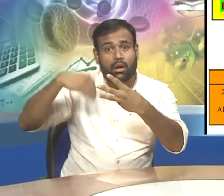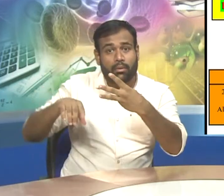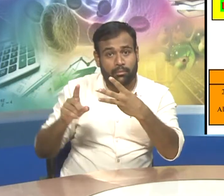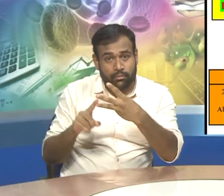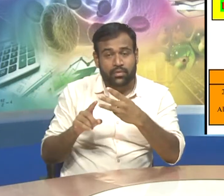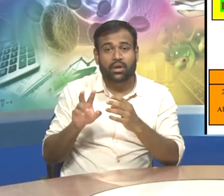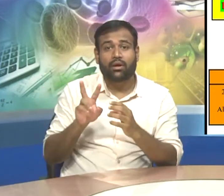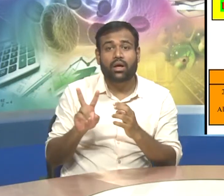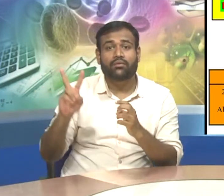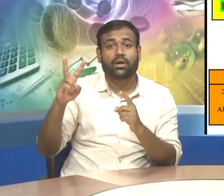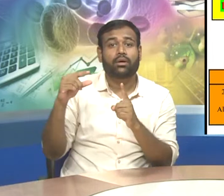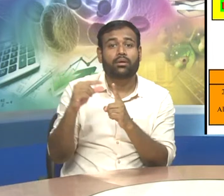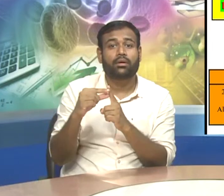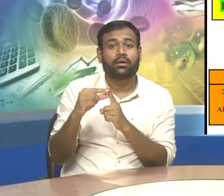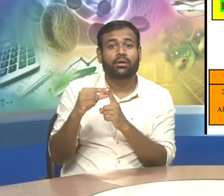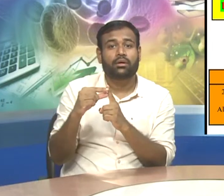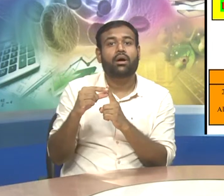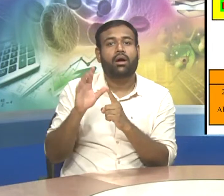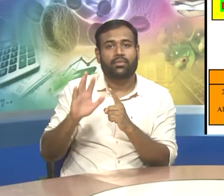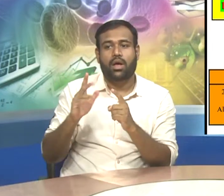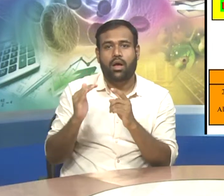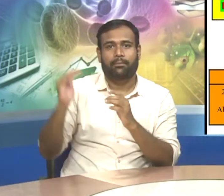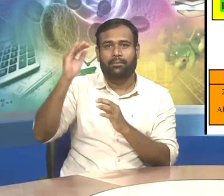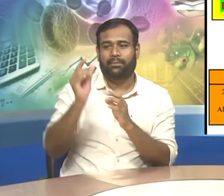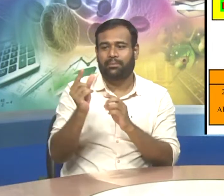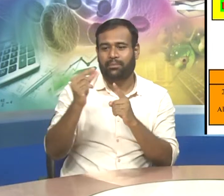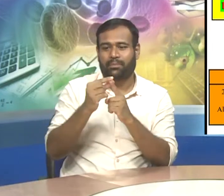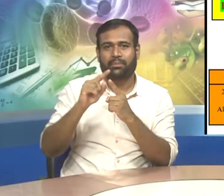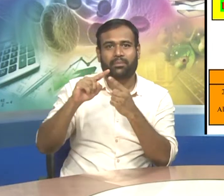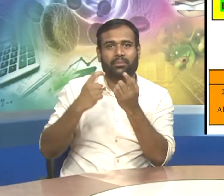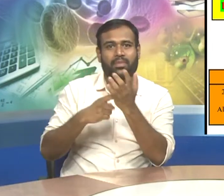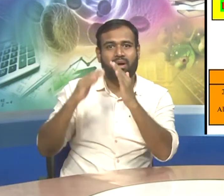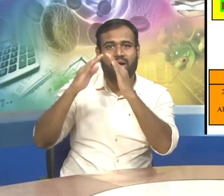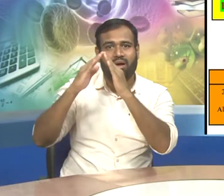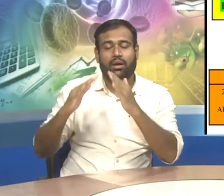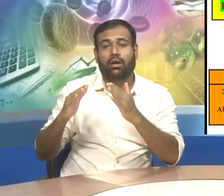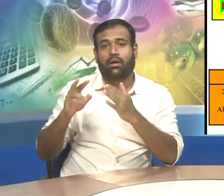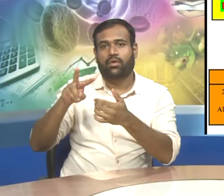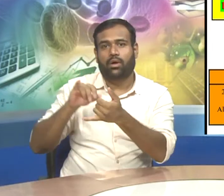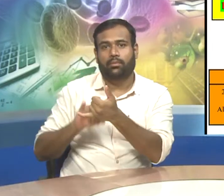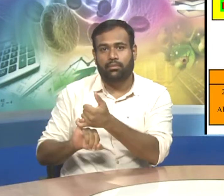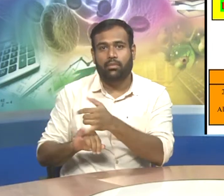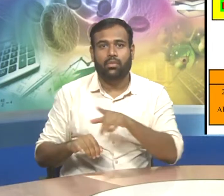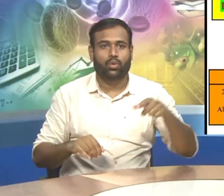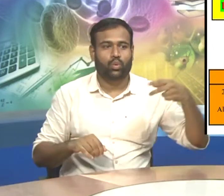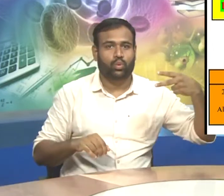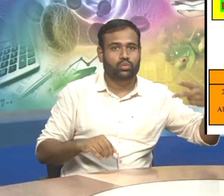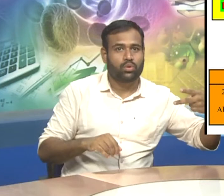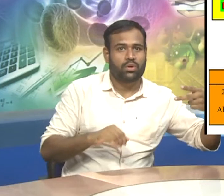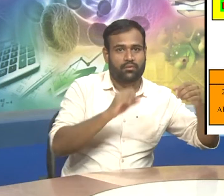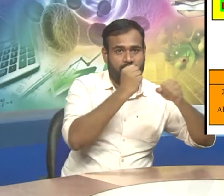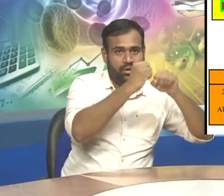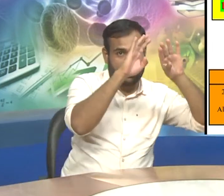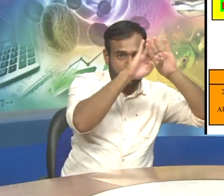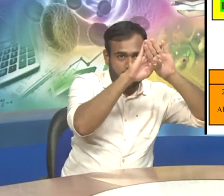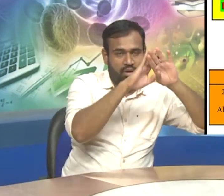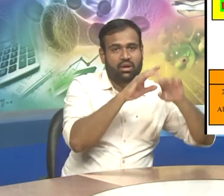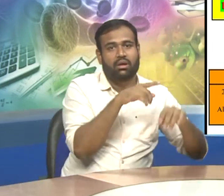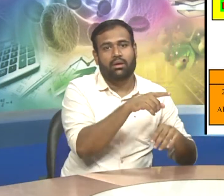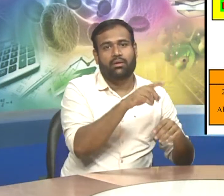are different. With the 3 points which I mentioned below the bicameral, we can easily understand the